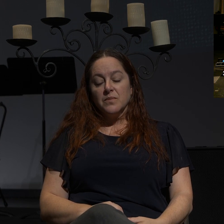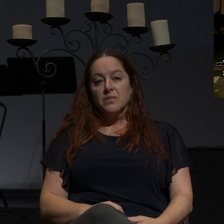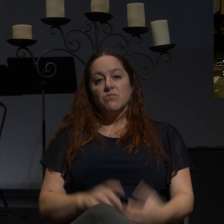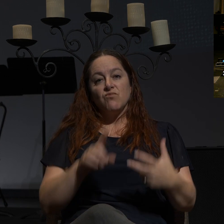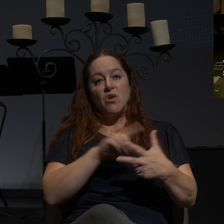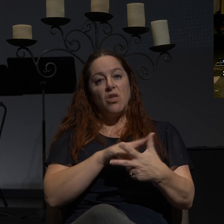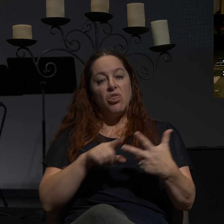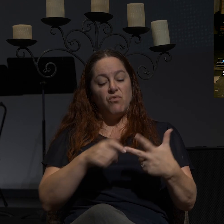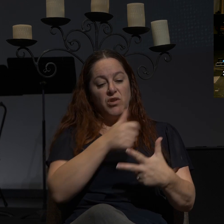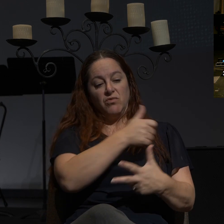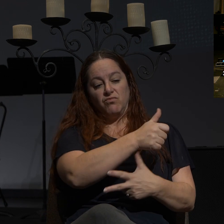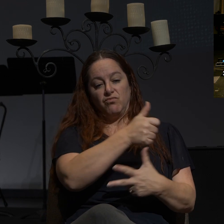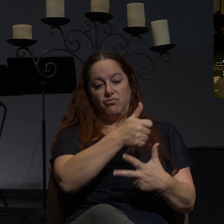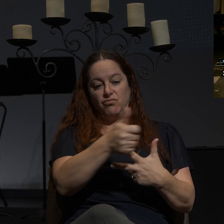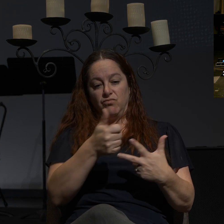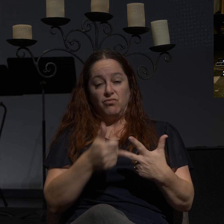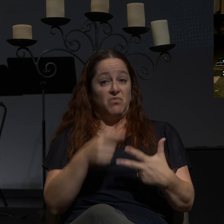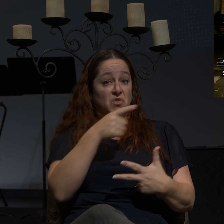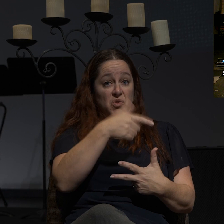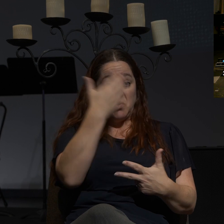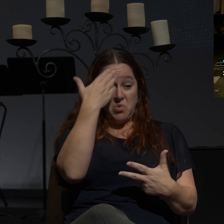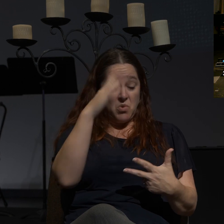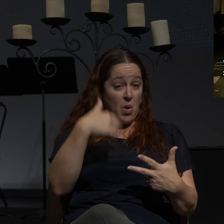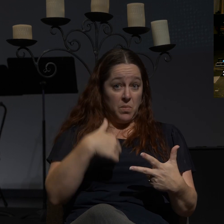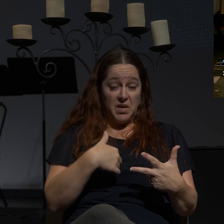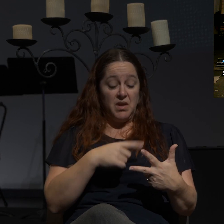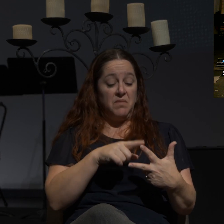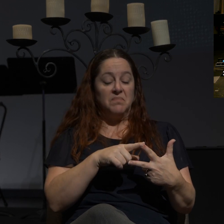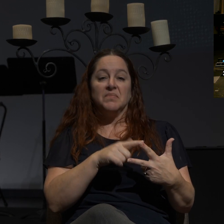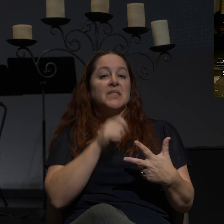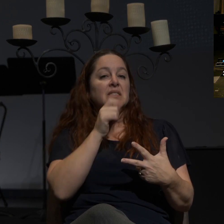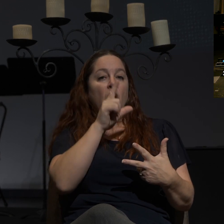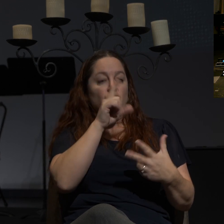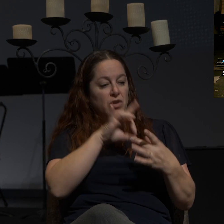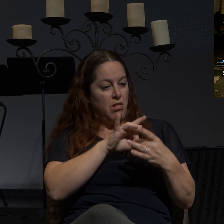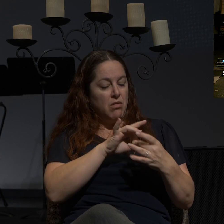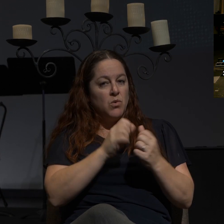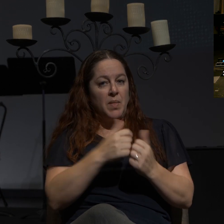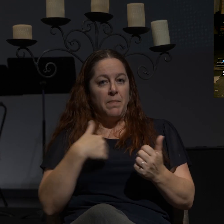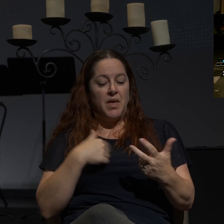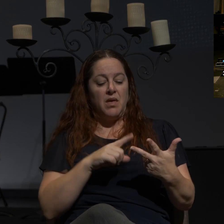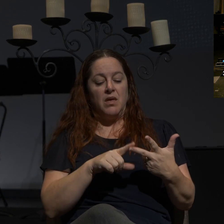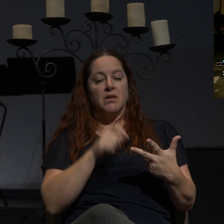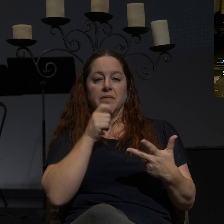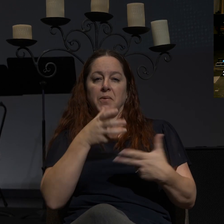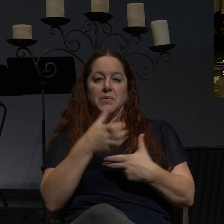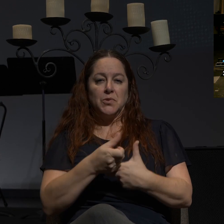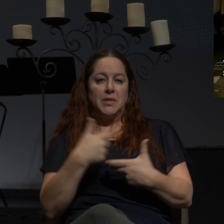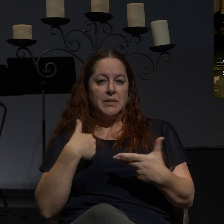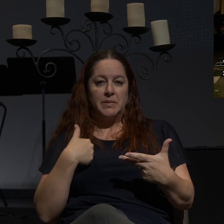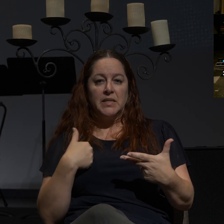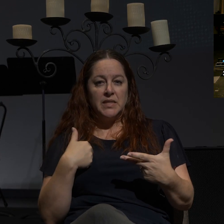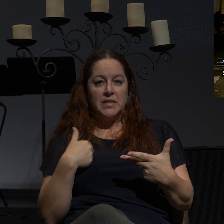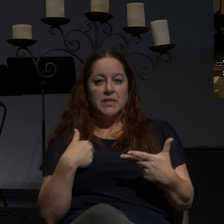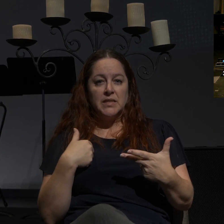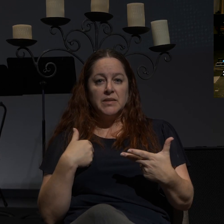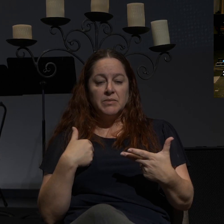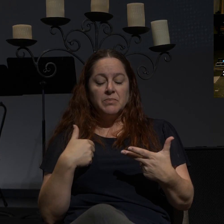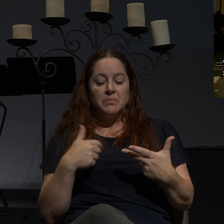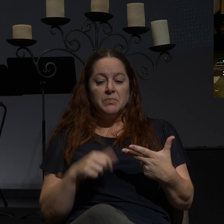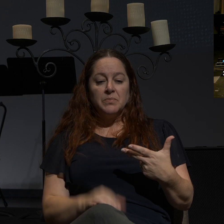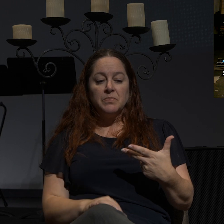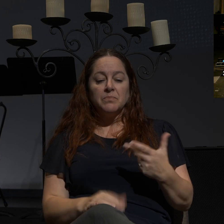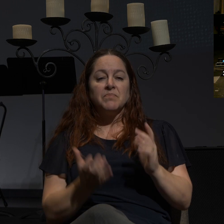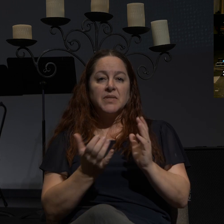Three accusations. You don't know me, you're not real with me, you don't trust me.